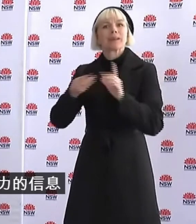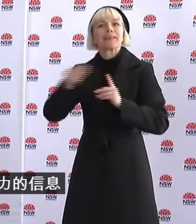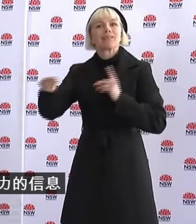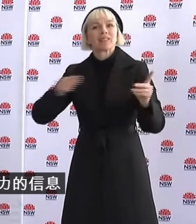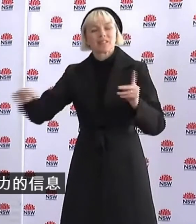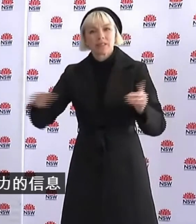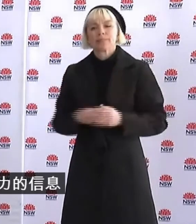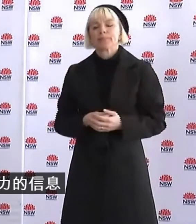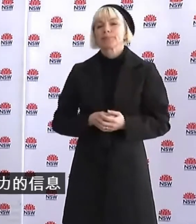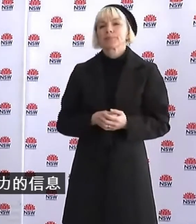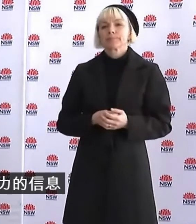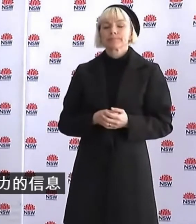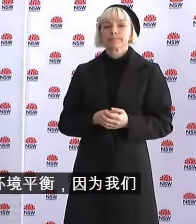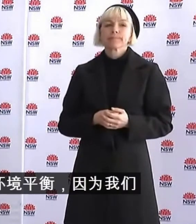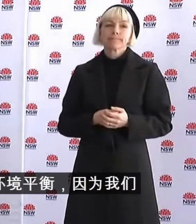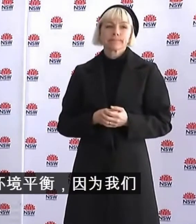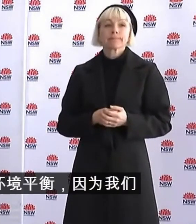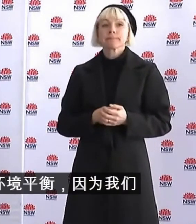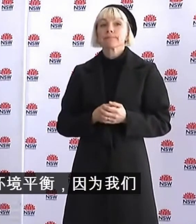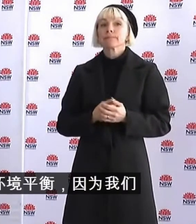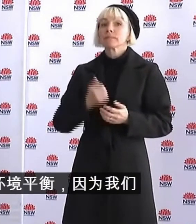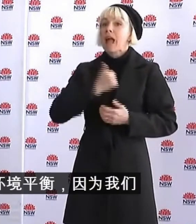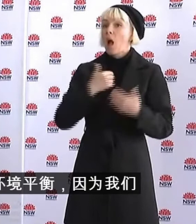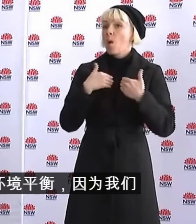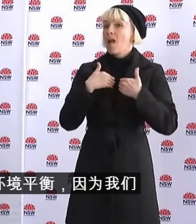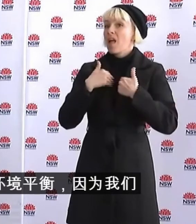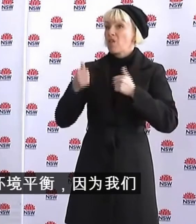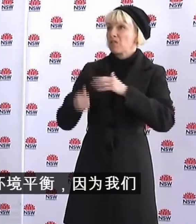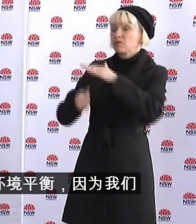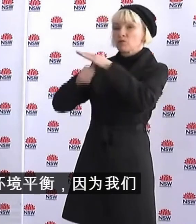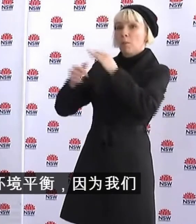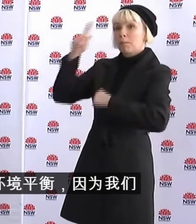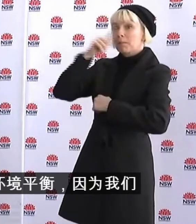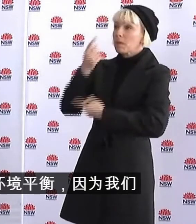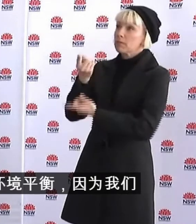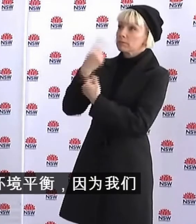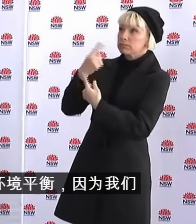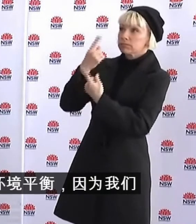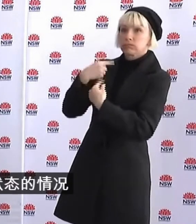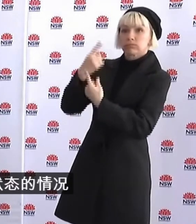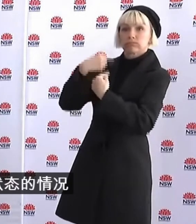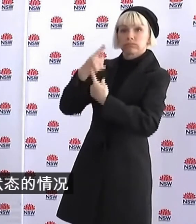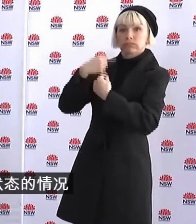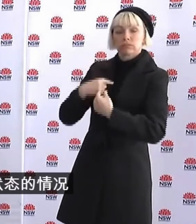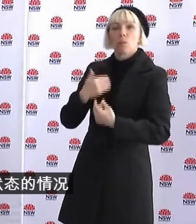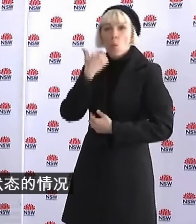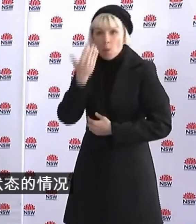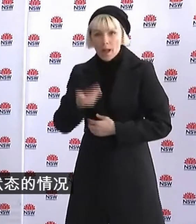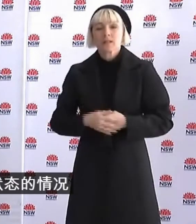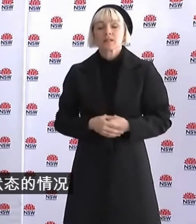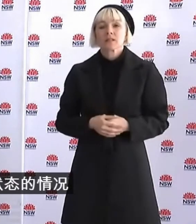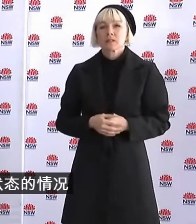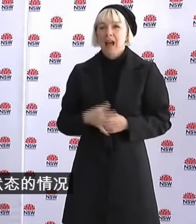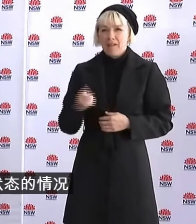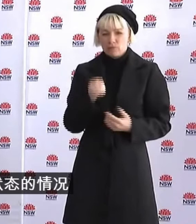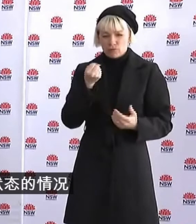is the strong information of our health experts. We have to find the right balance of settings because we don't want to be in a